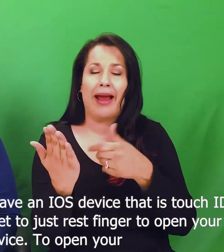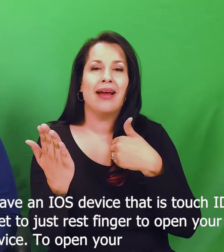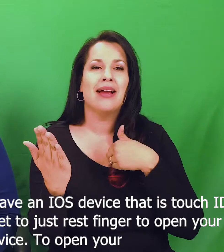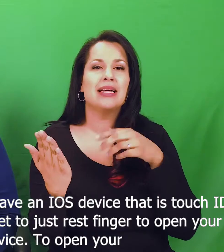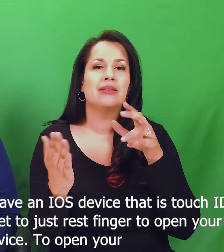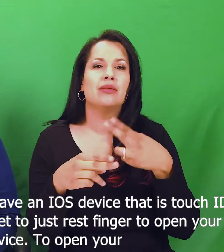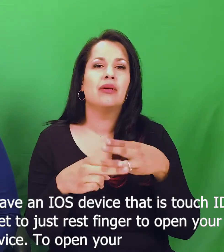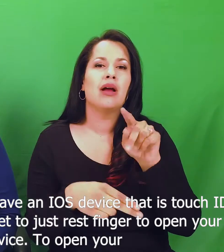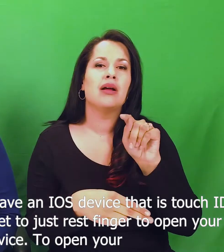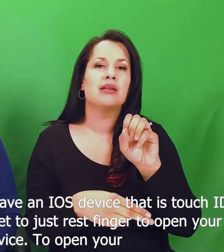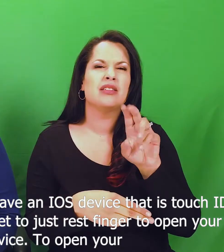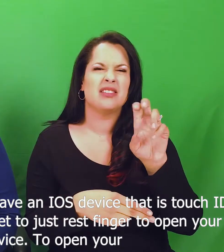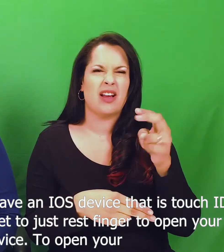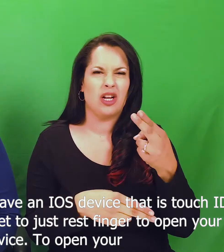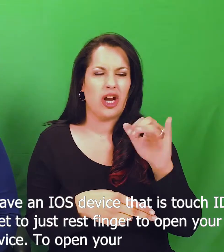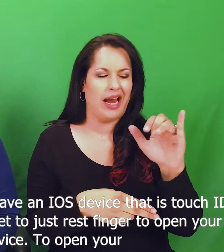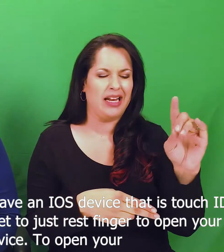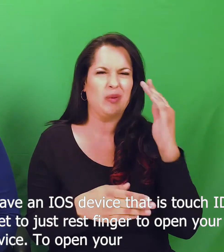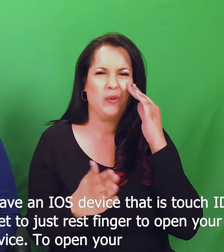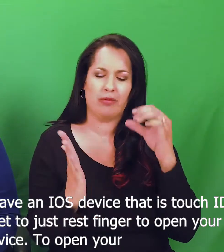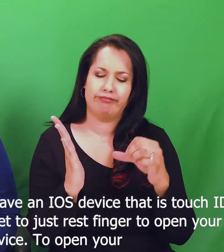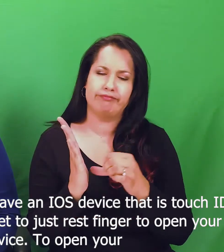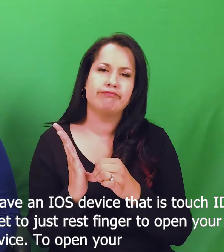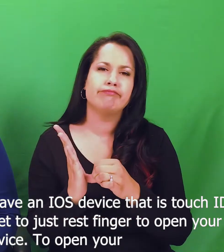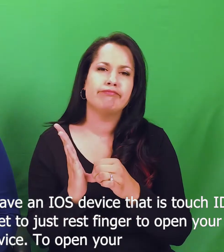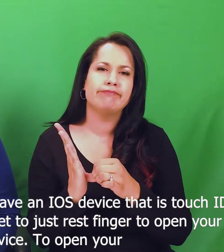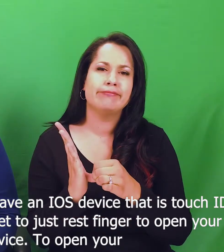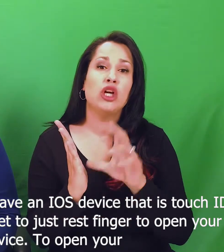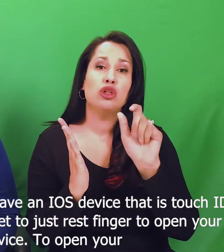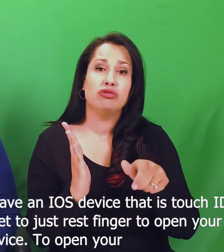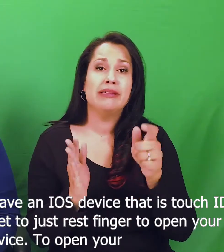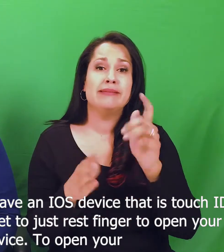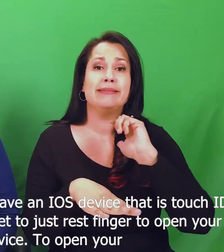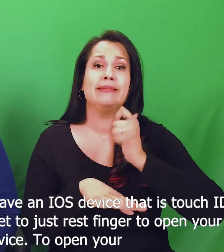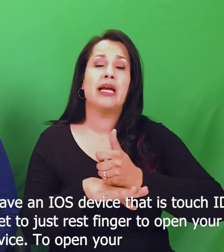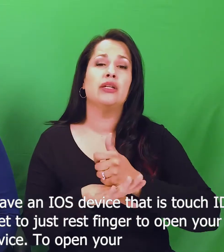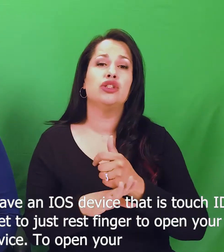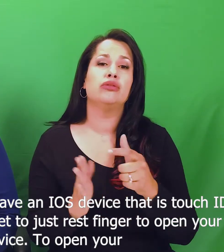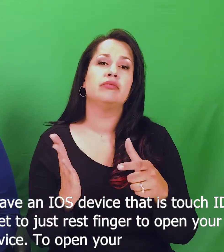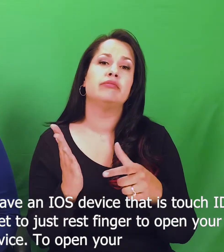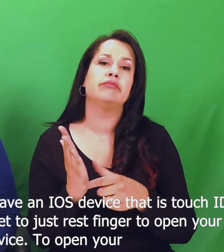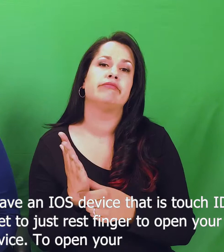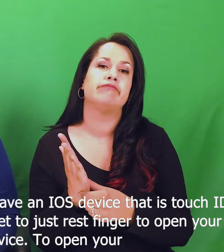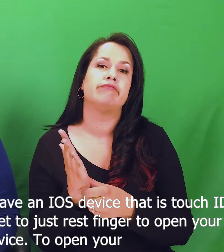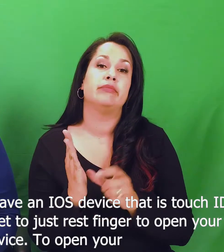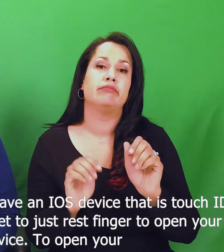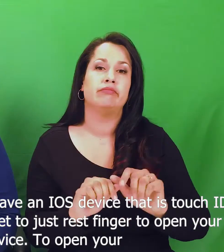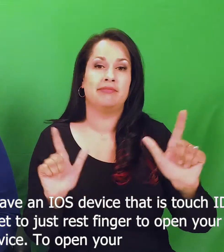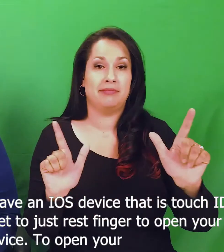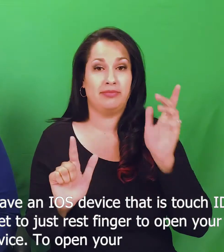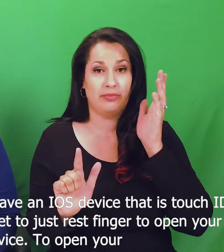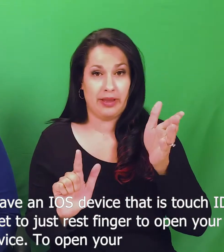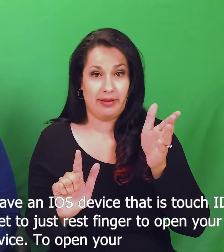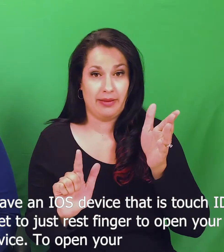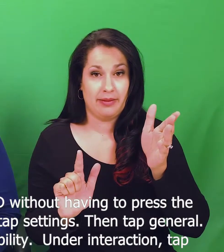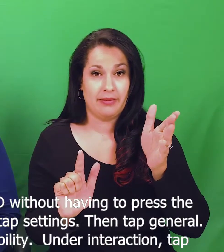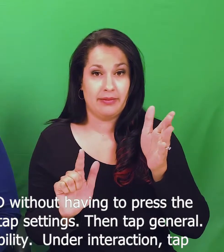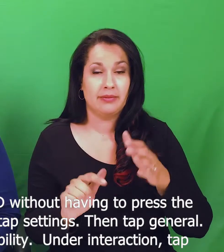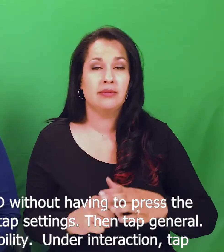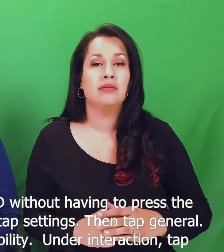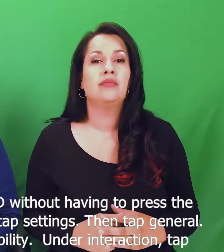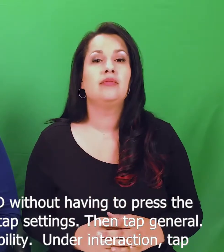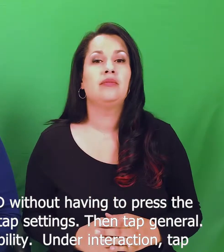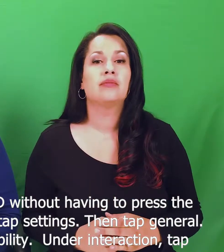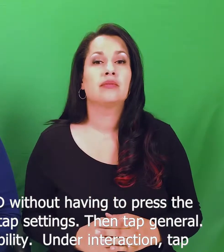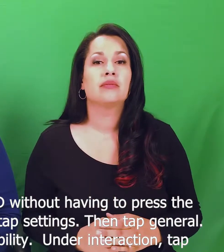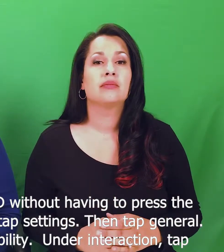set to just rest finger to open your iOS device. To open your